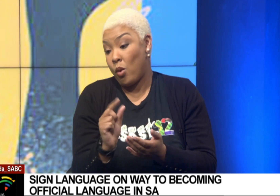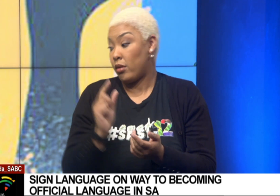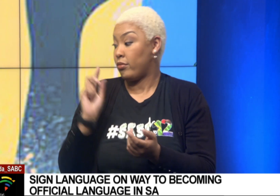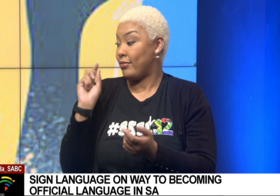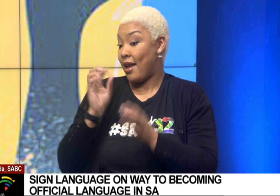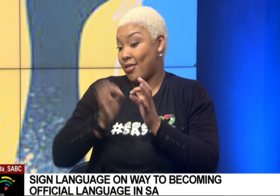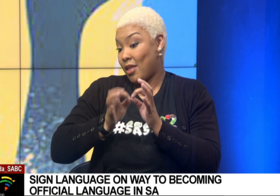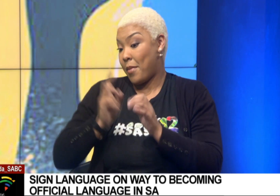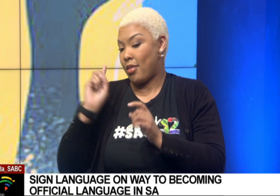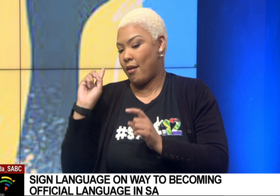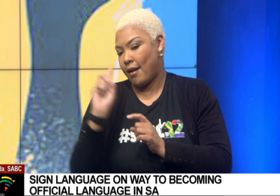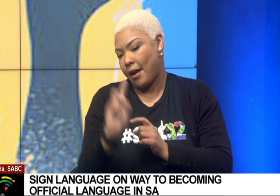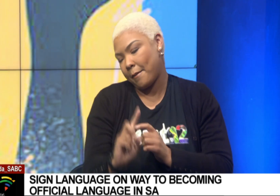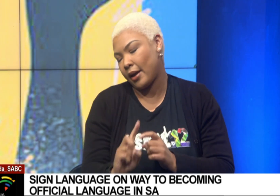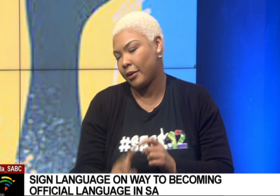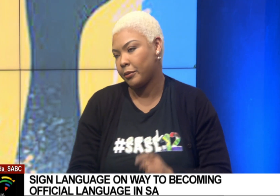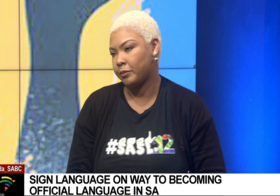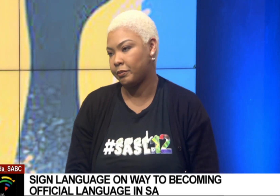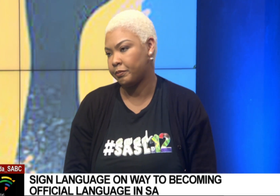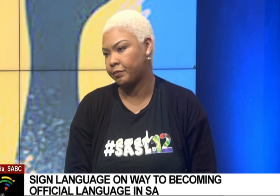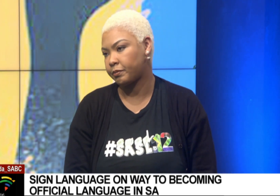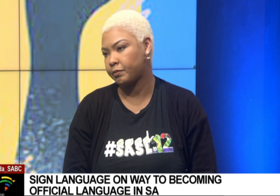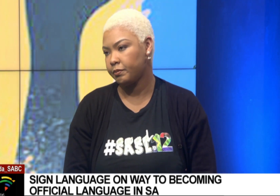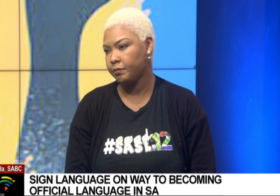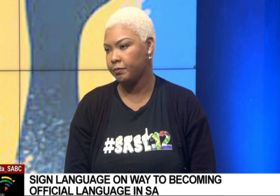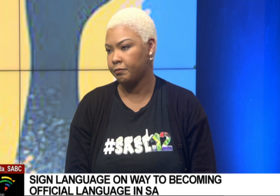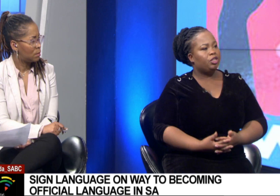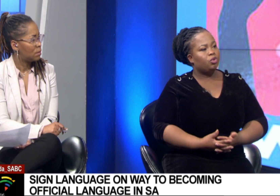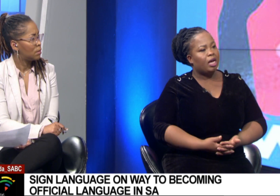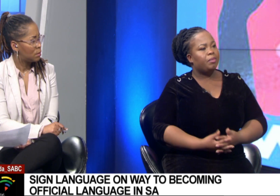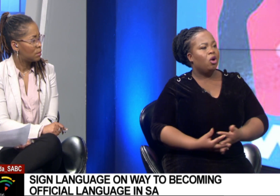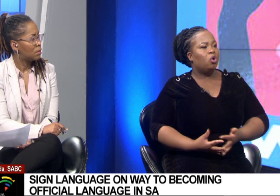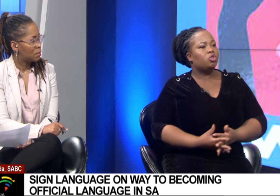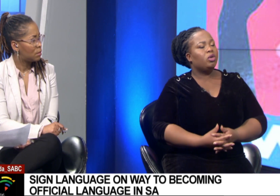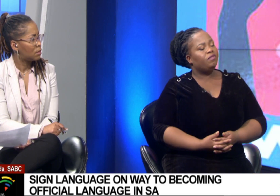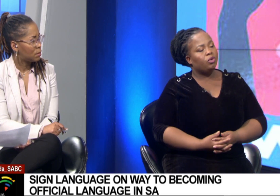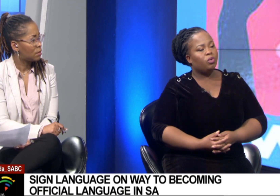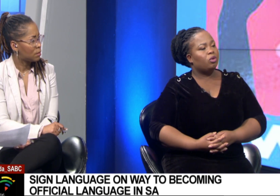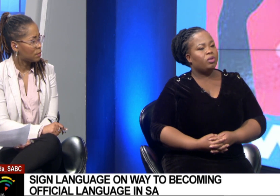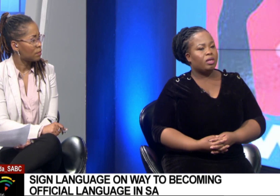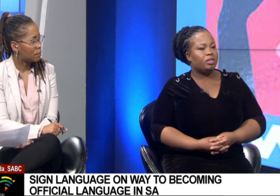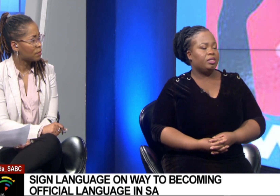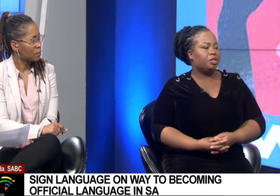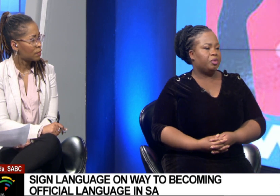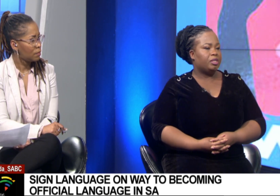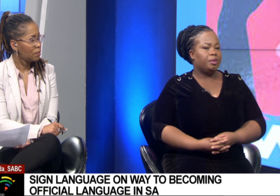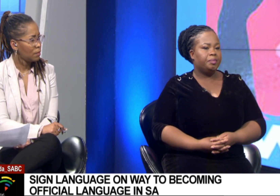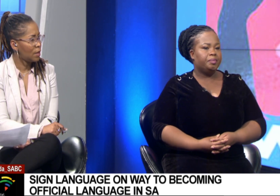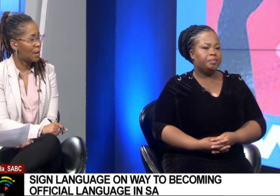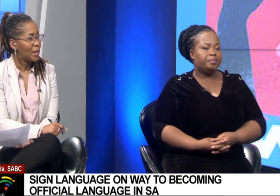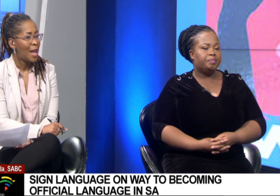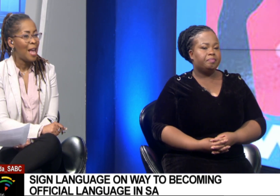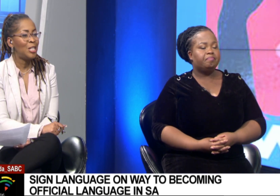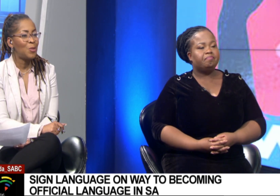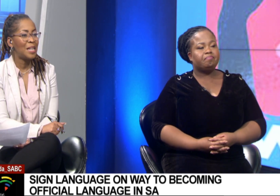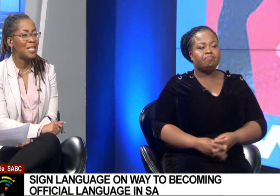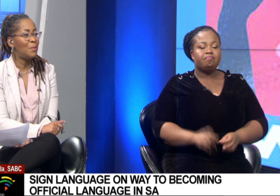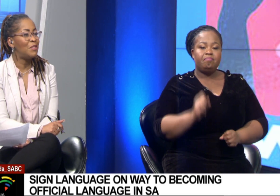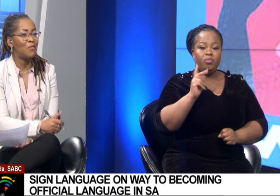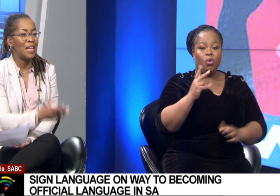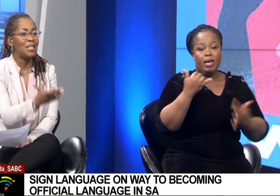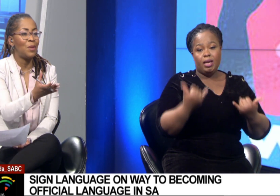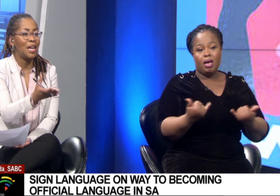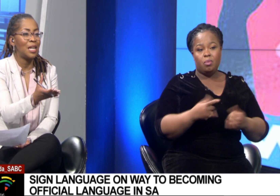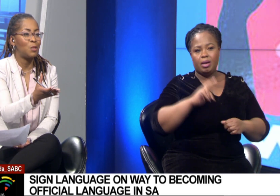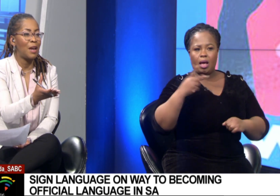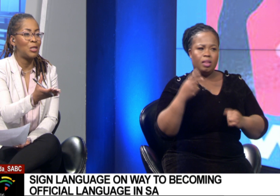who are there, they have access to sign language, they know sign language, then I'll be free to come also, even with or without an interpreter. Yeah. Just quickly, some